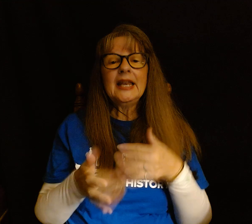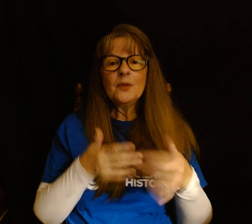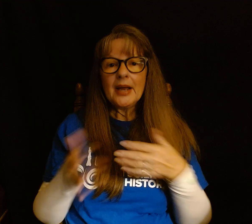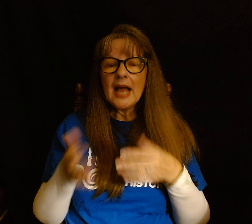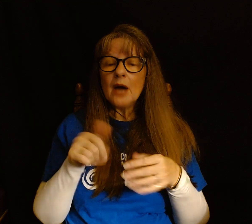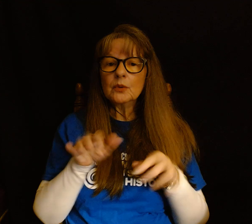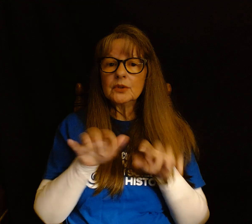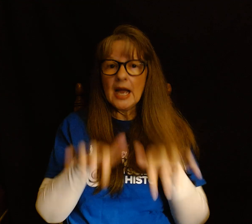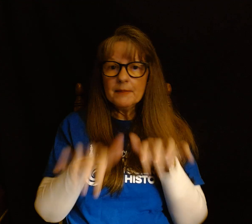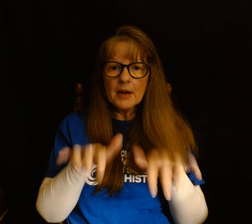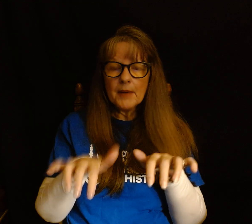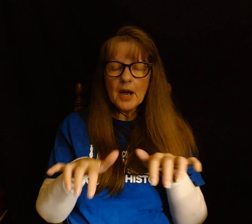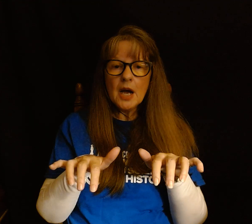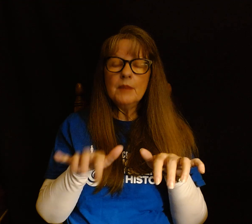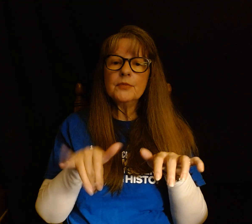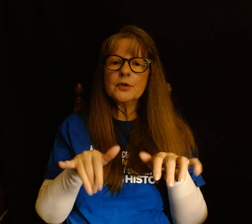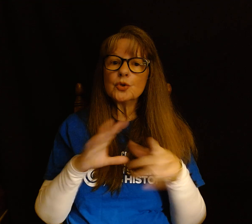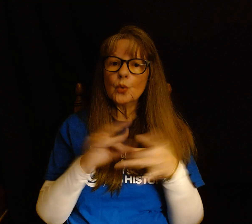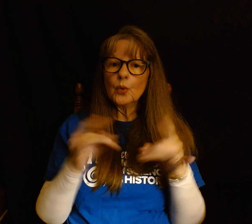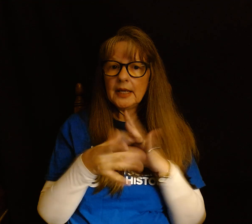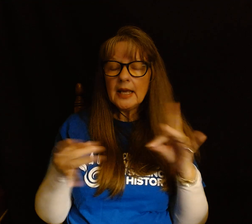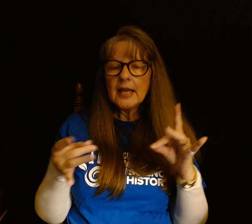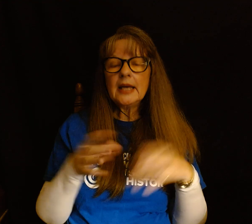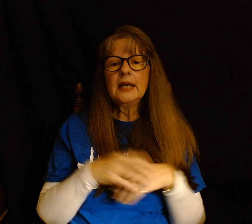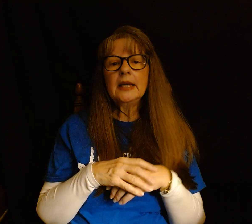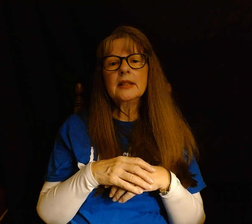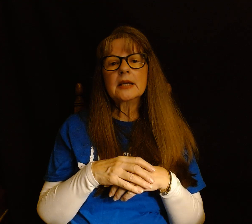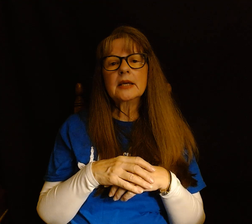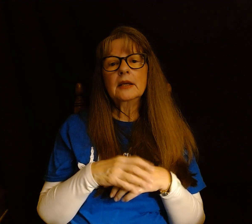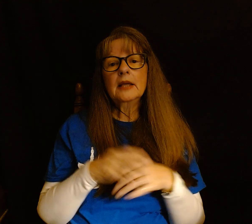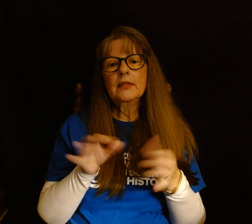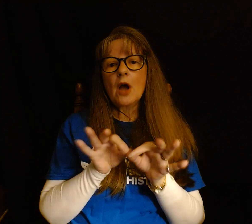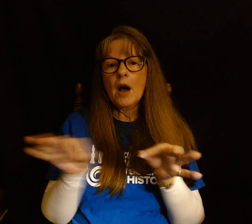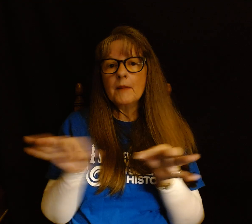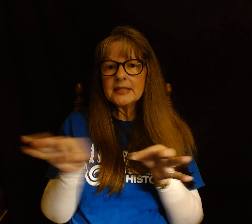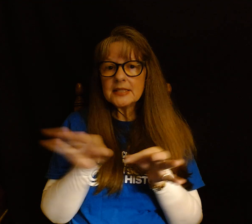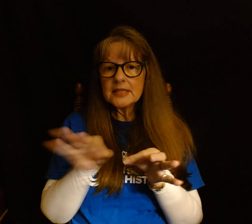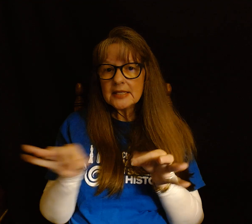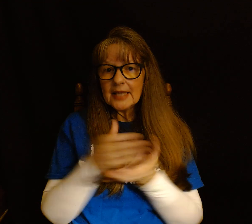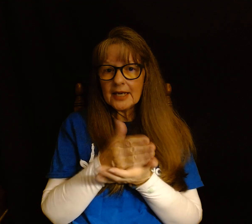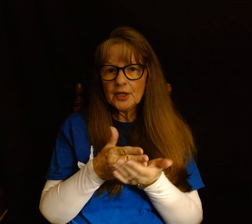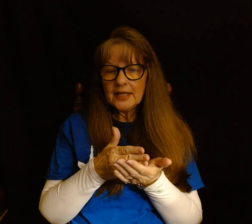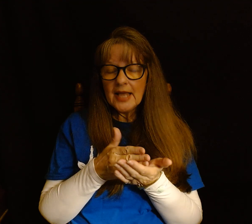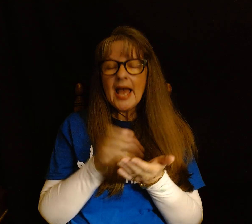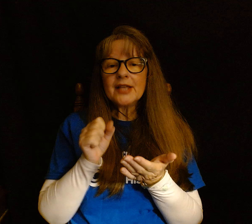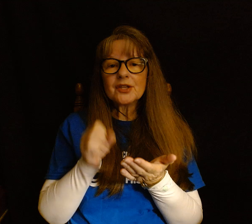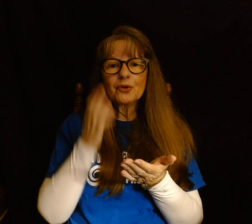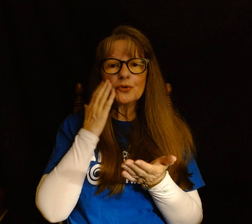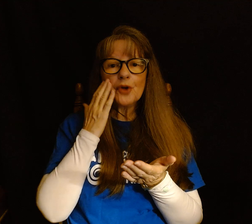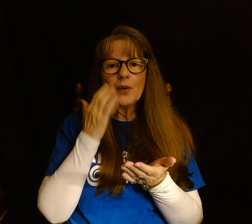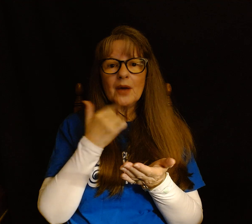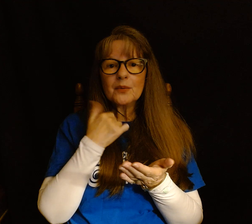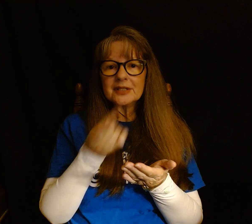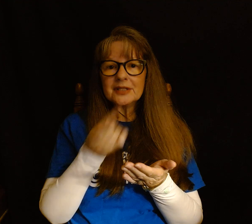Anyway, I will type up the story in the comments section, and so you'll know what I was